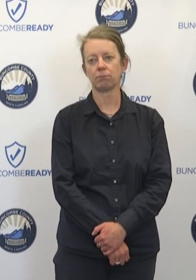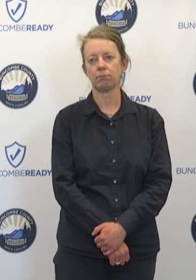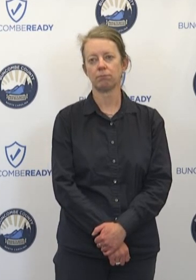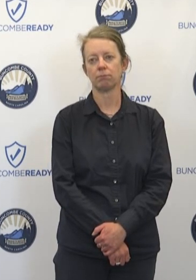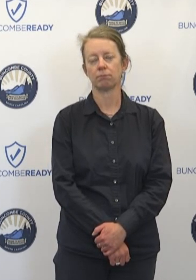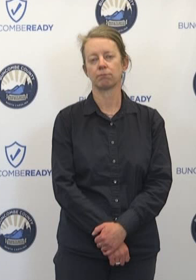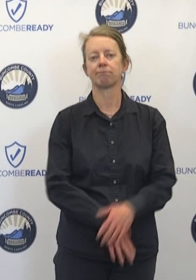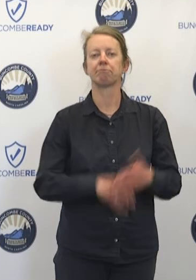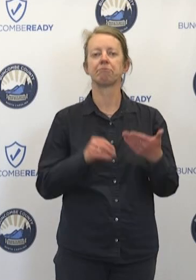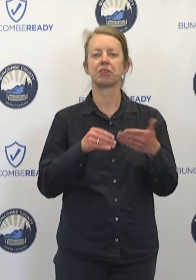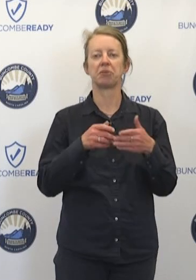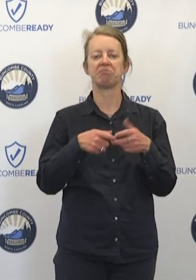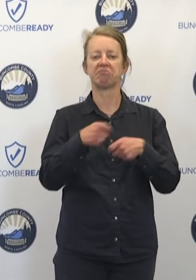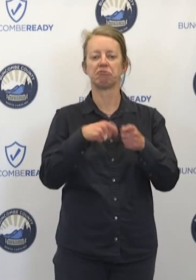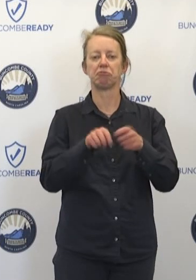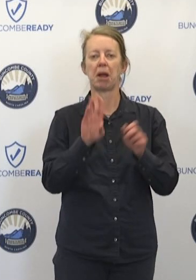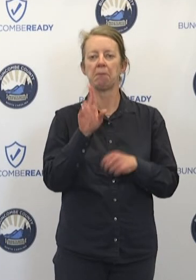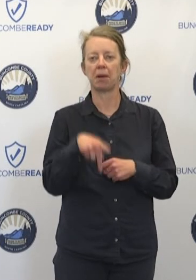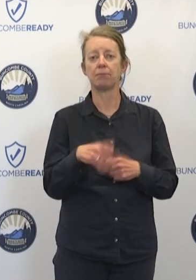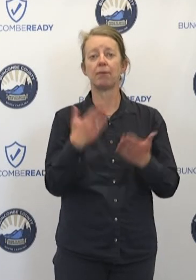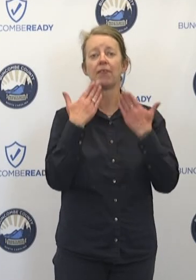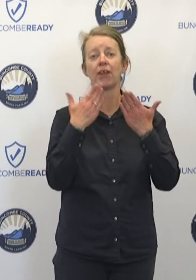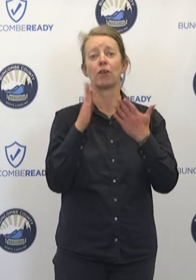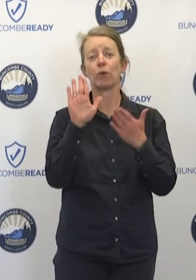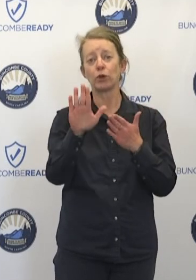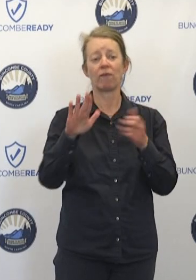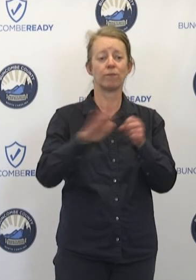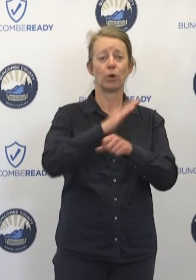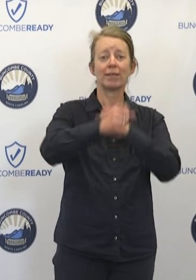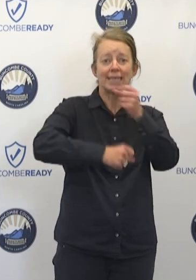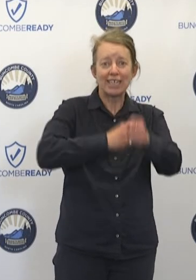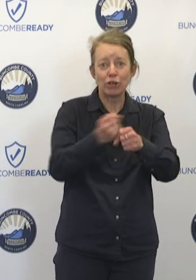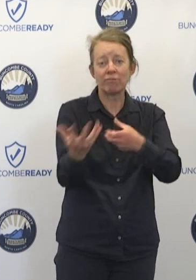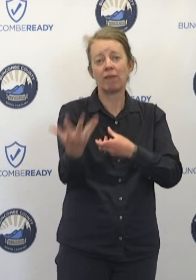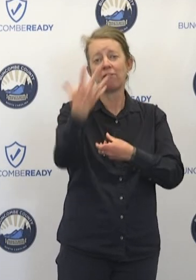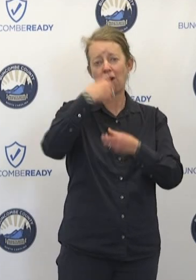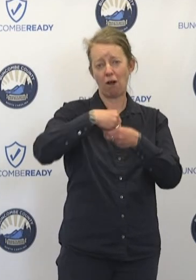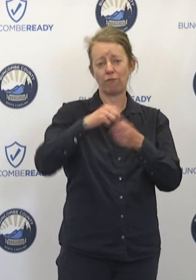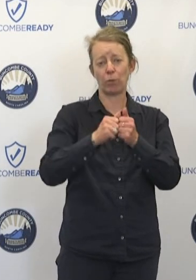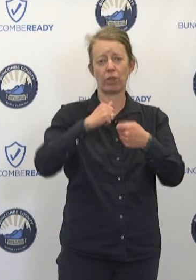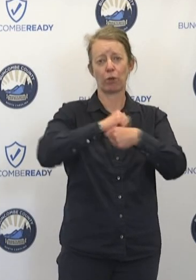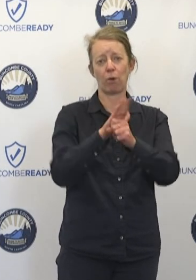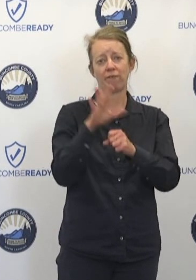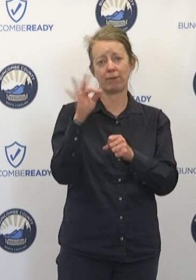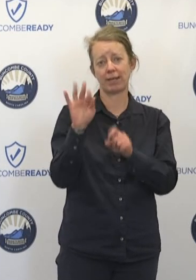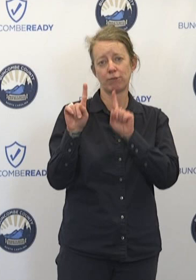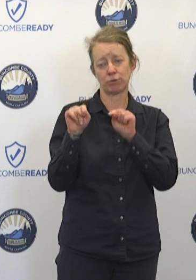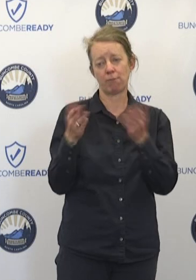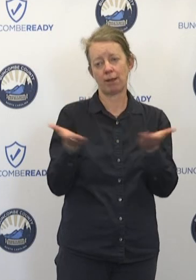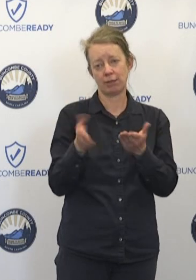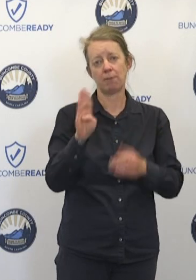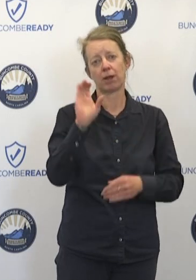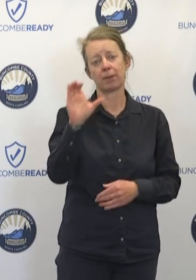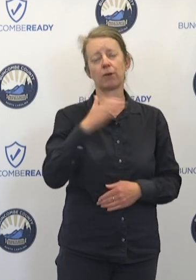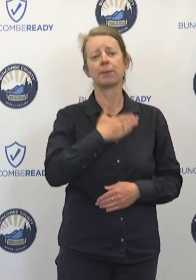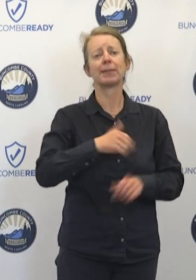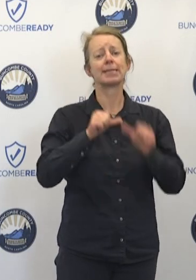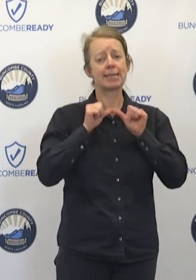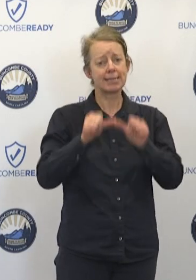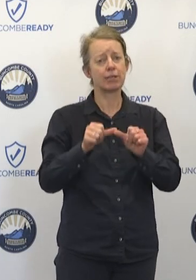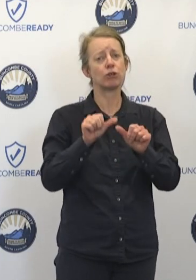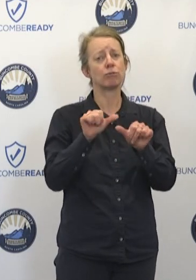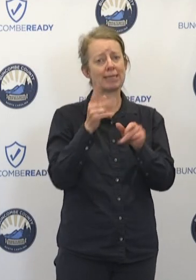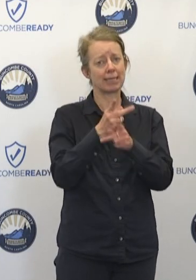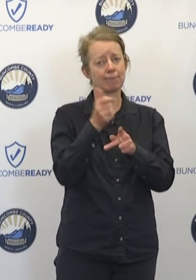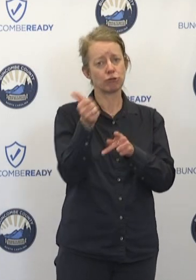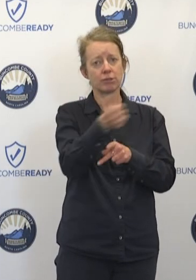In conclusion, thank you for your year-long engagement with the COVID-19 response in Buncombe County. Please continue to stay safe